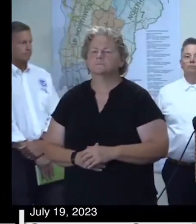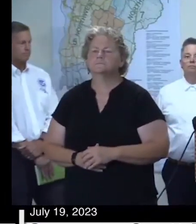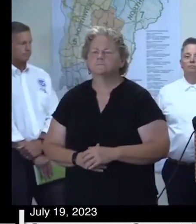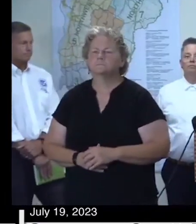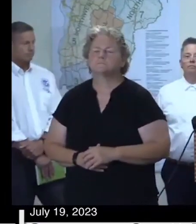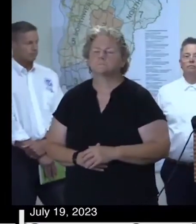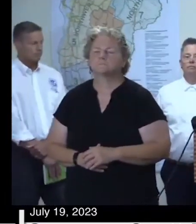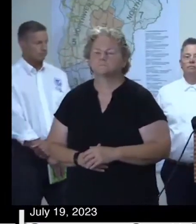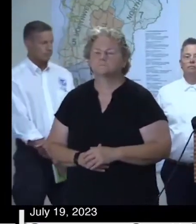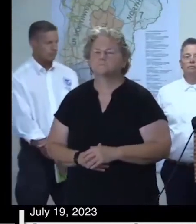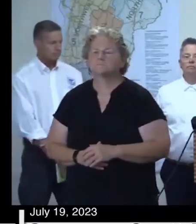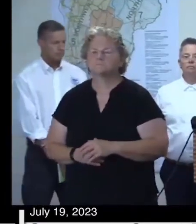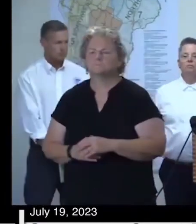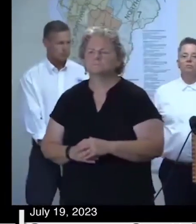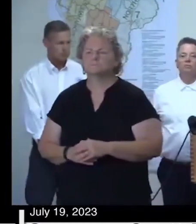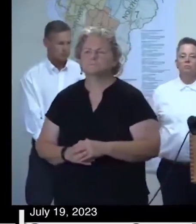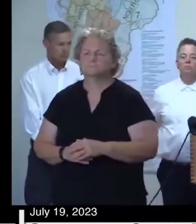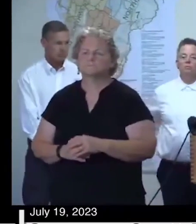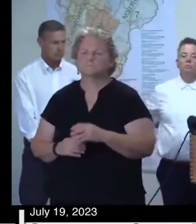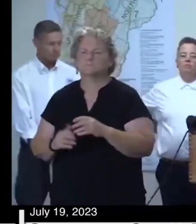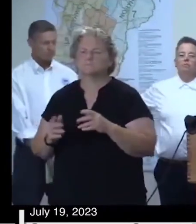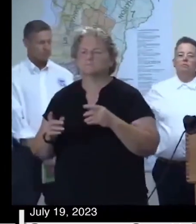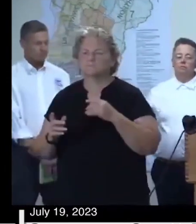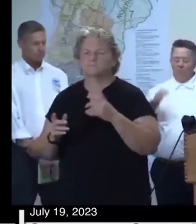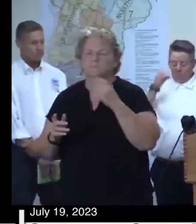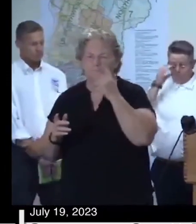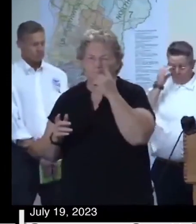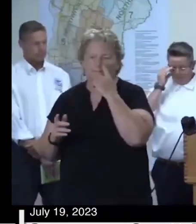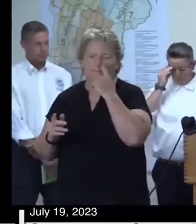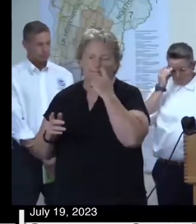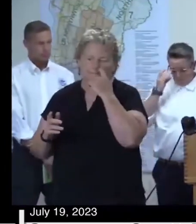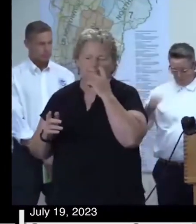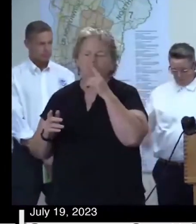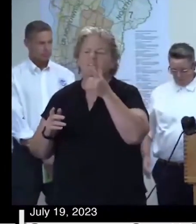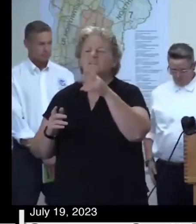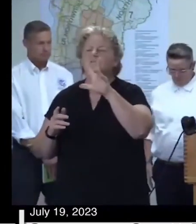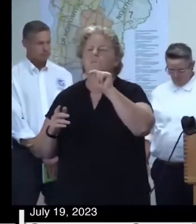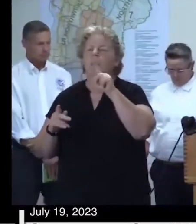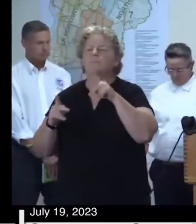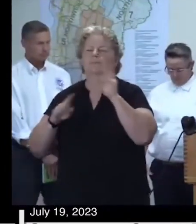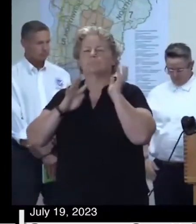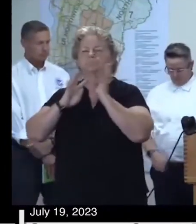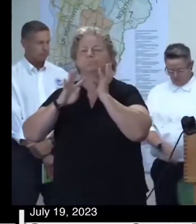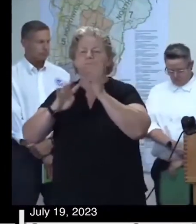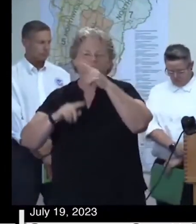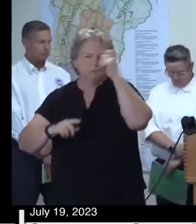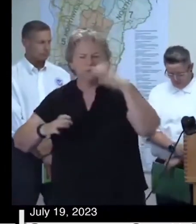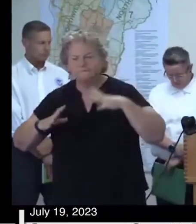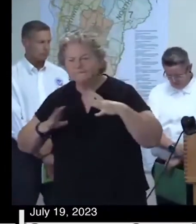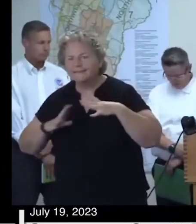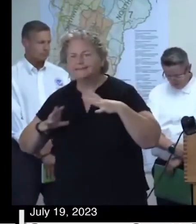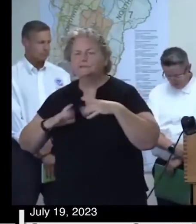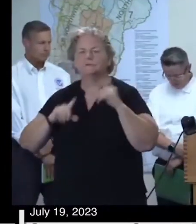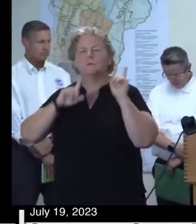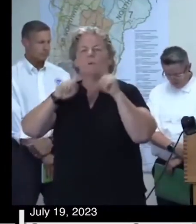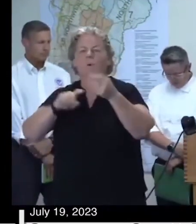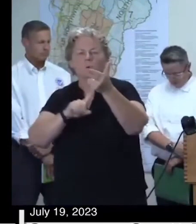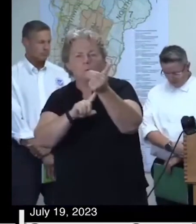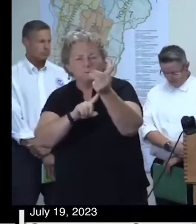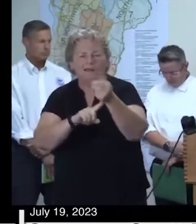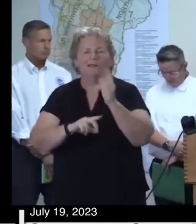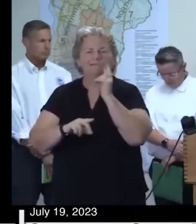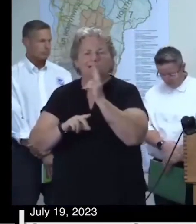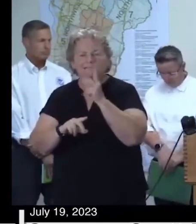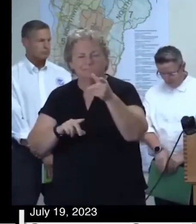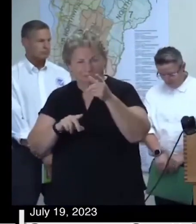directly impacted aren't getting visitors. There are going to be, obviously, as you mentioned, tax impacts, rooms